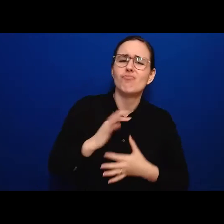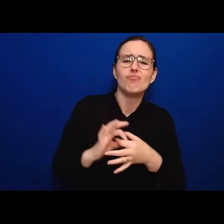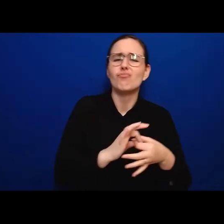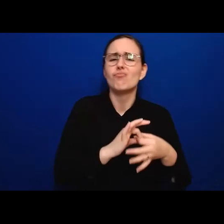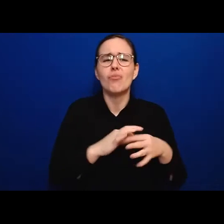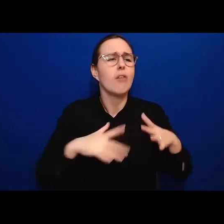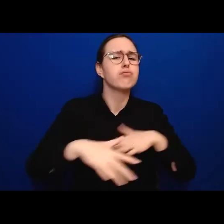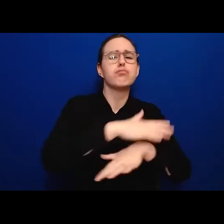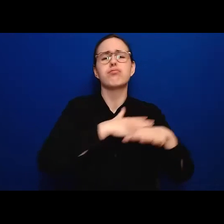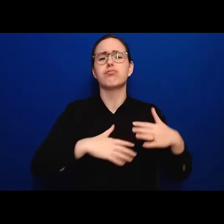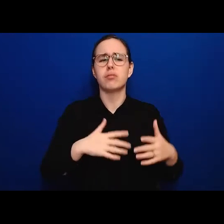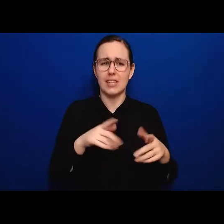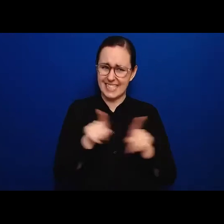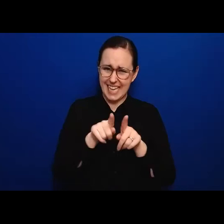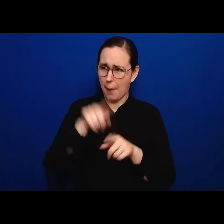sports, as